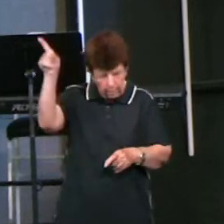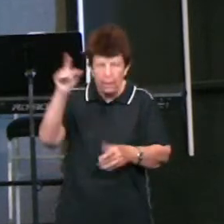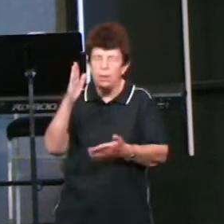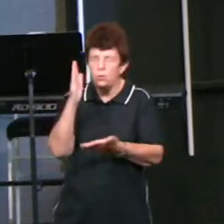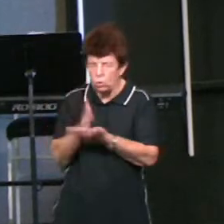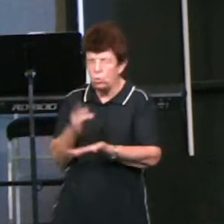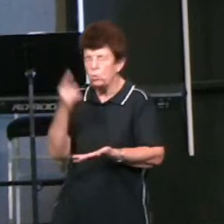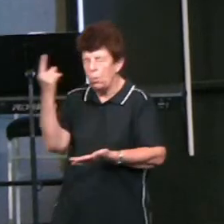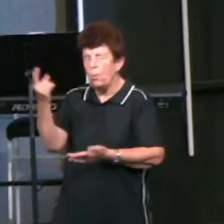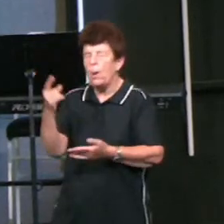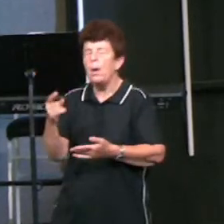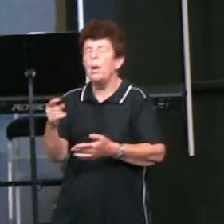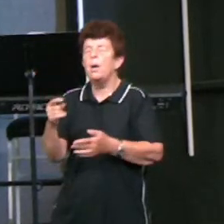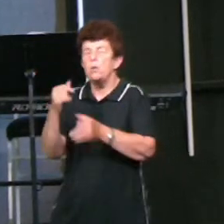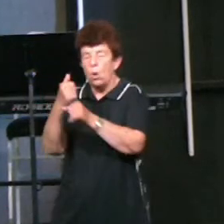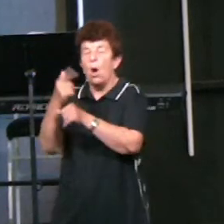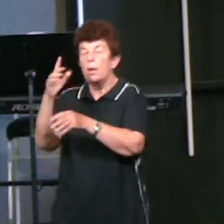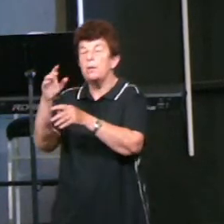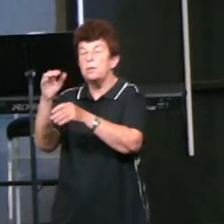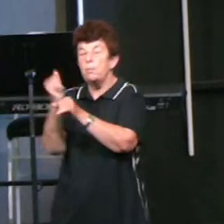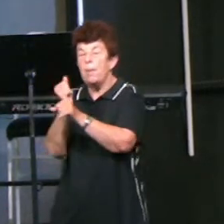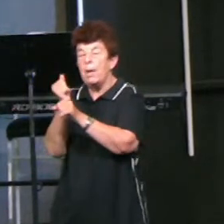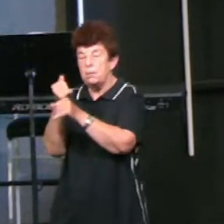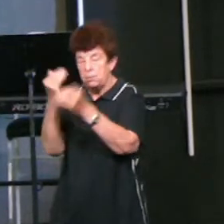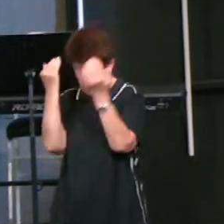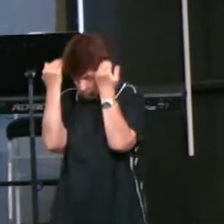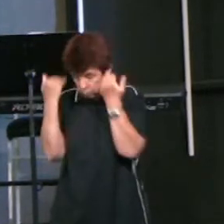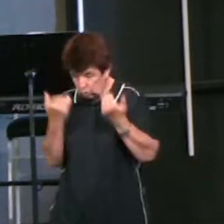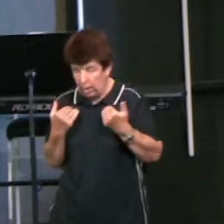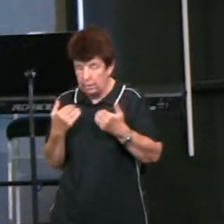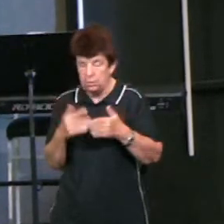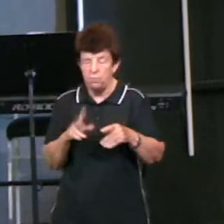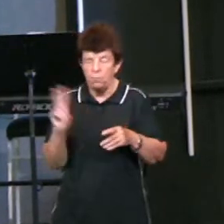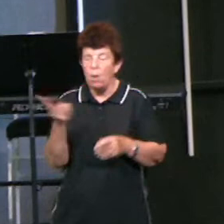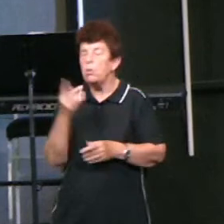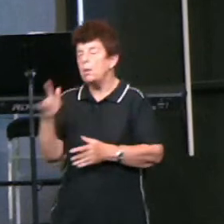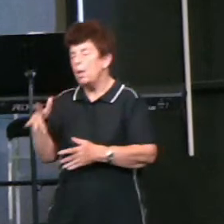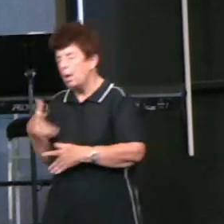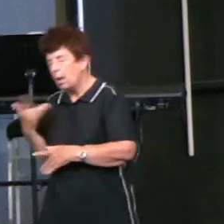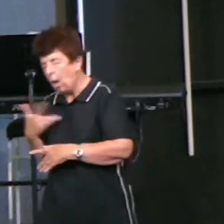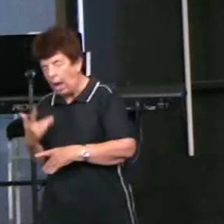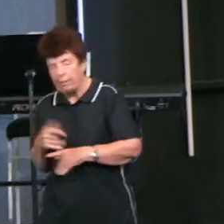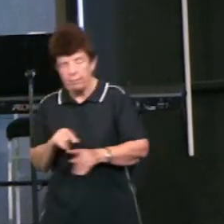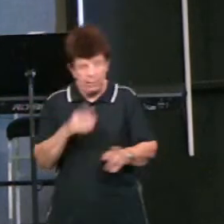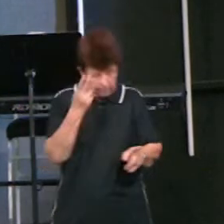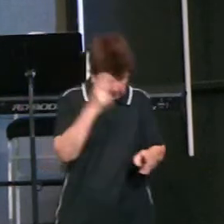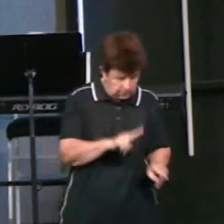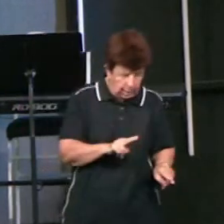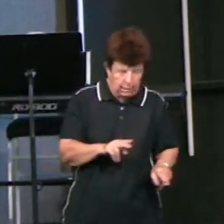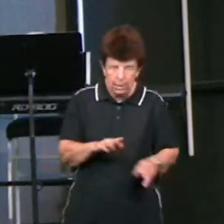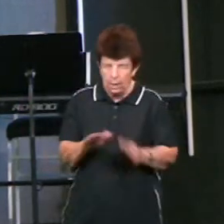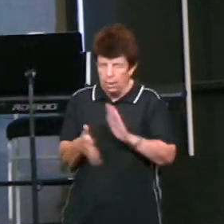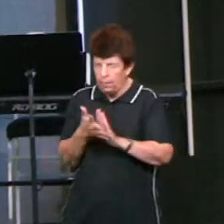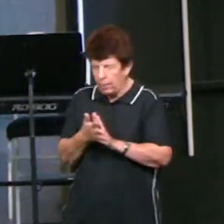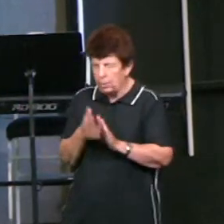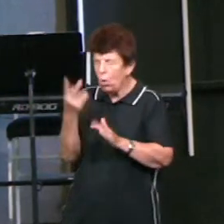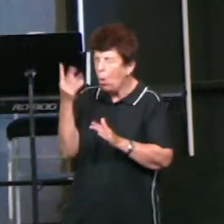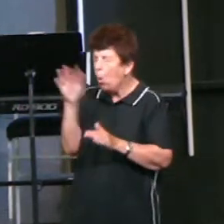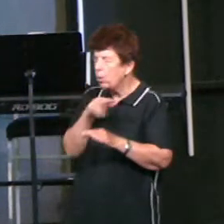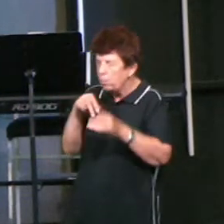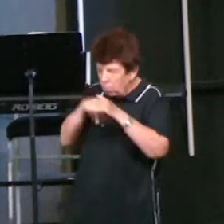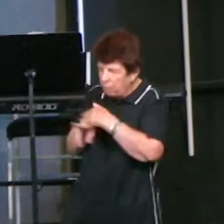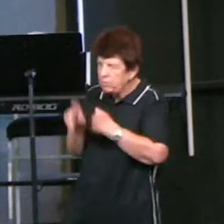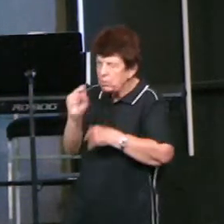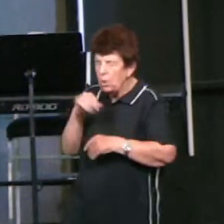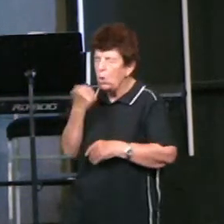the one appointed by God to be judge of the living and the dead. To him all the prophets bear witness that